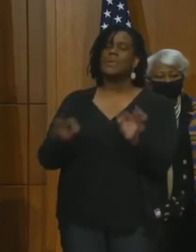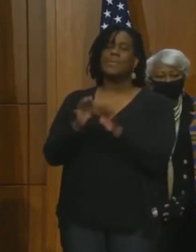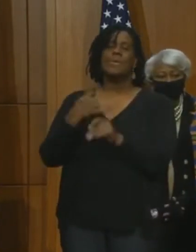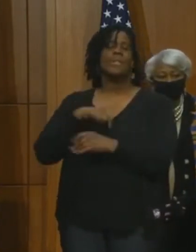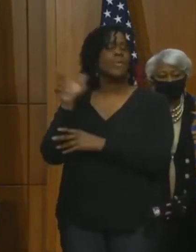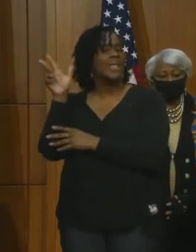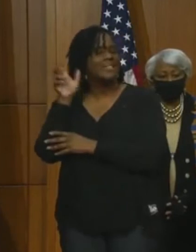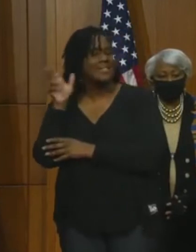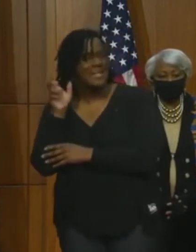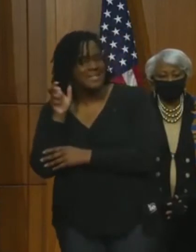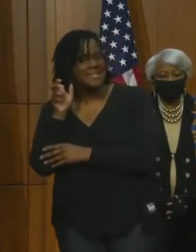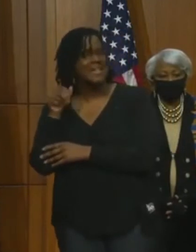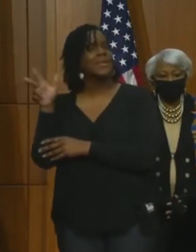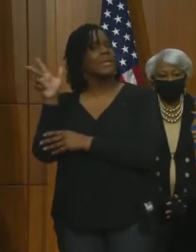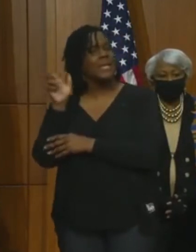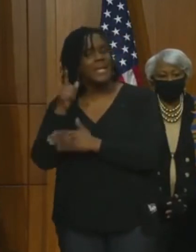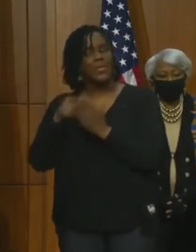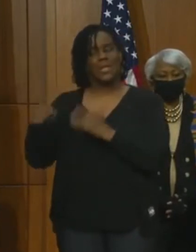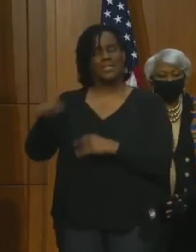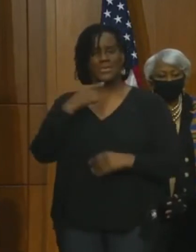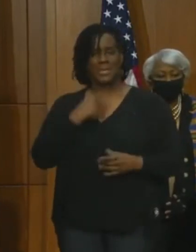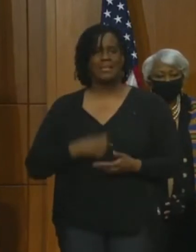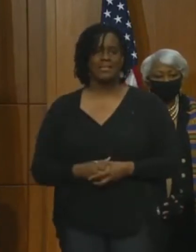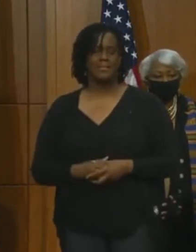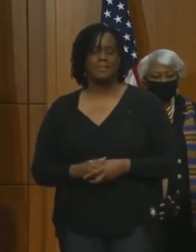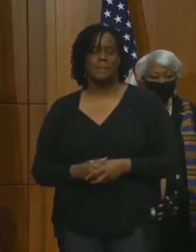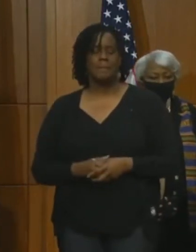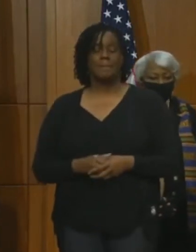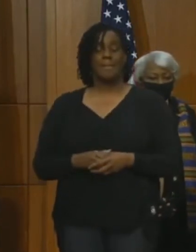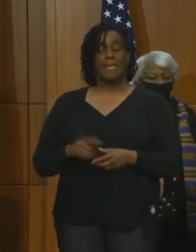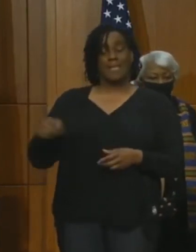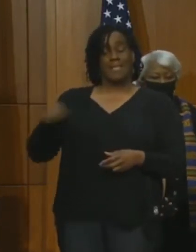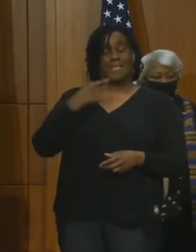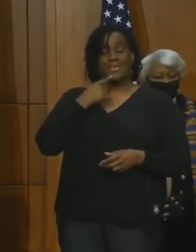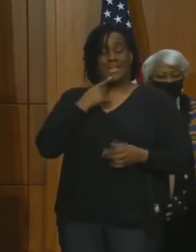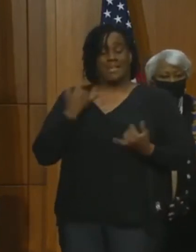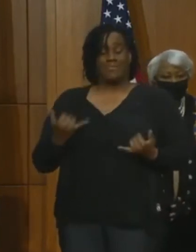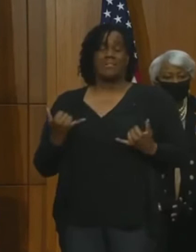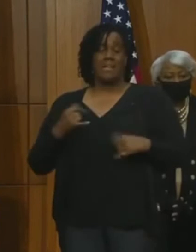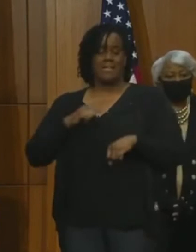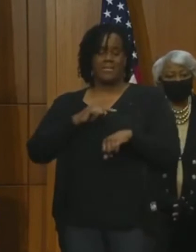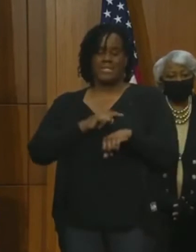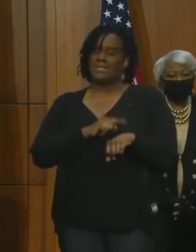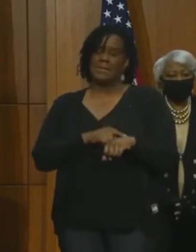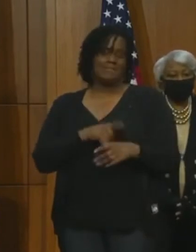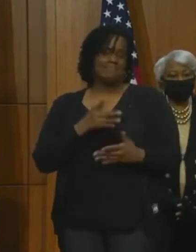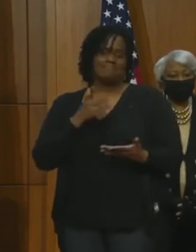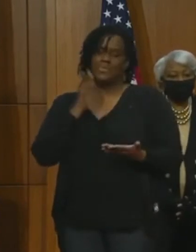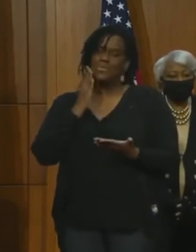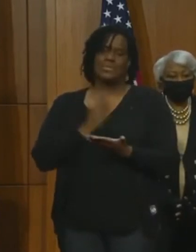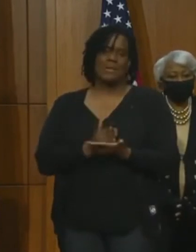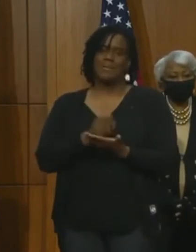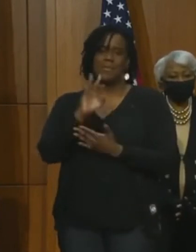and listen to what they're saying. They're saying it's time for an end to